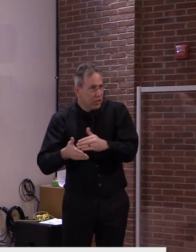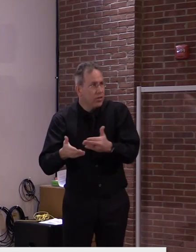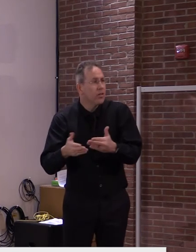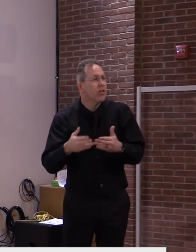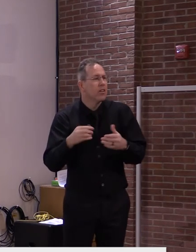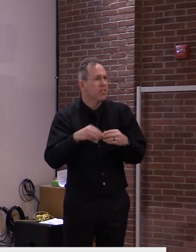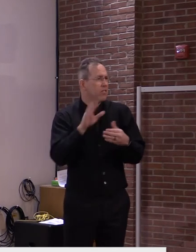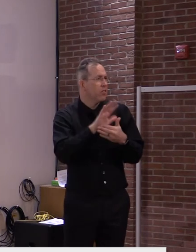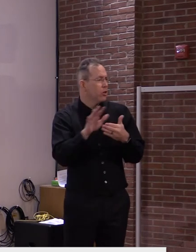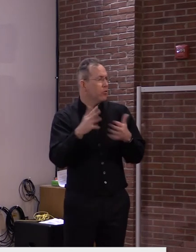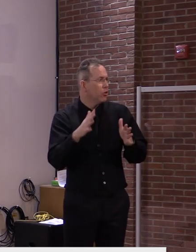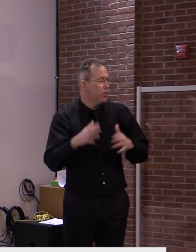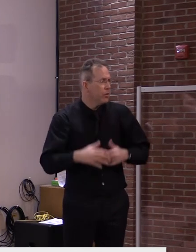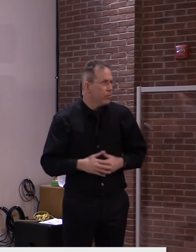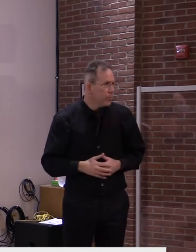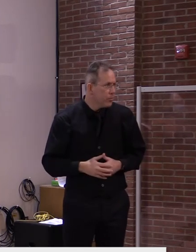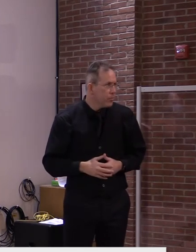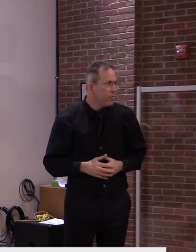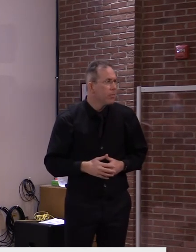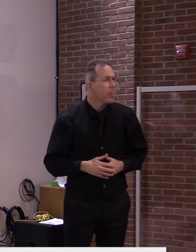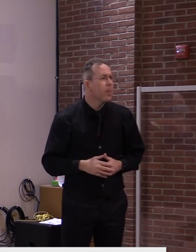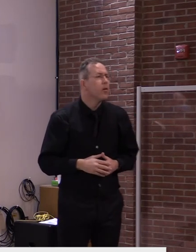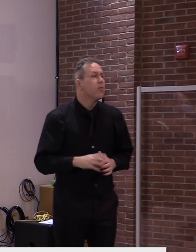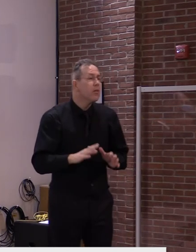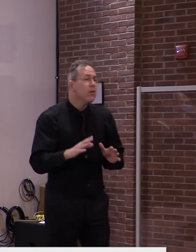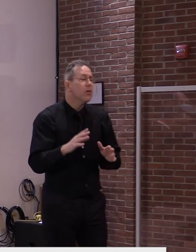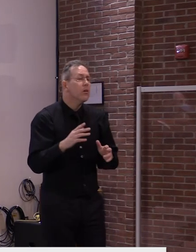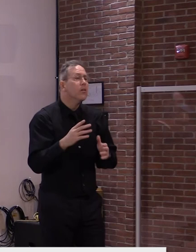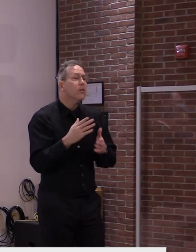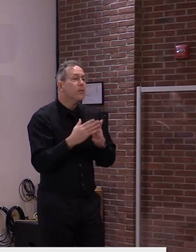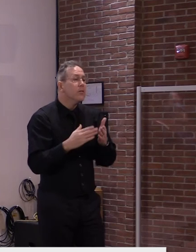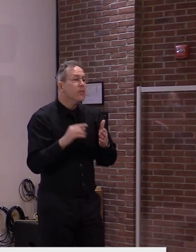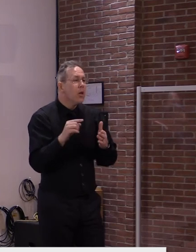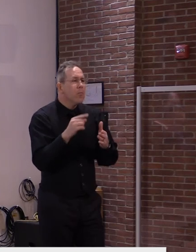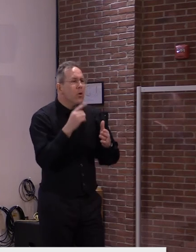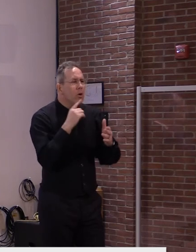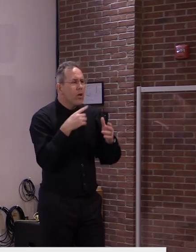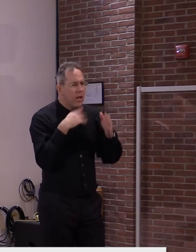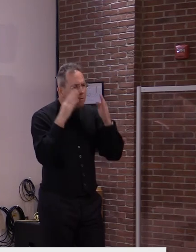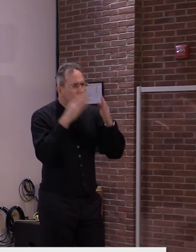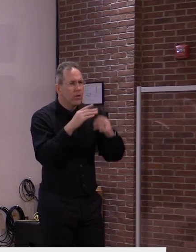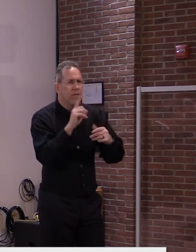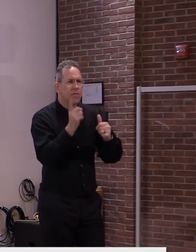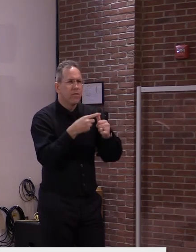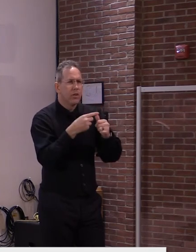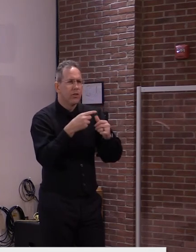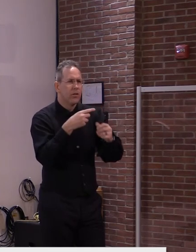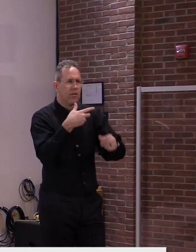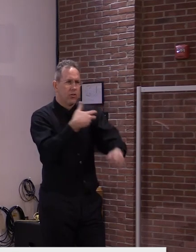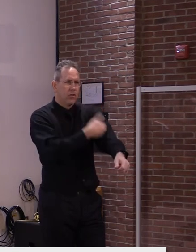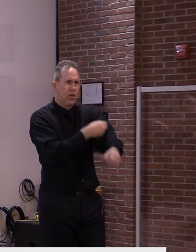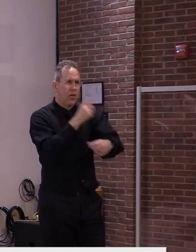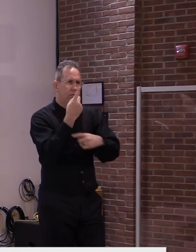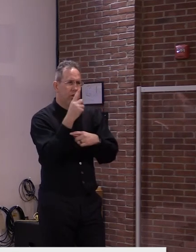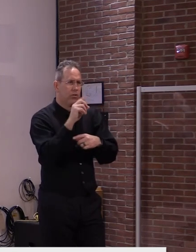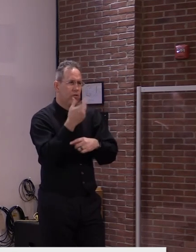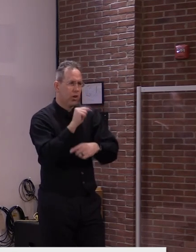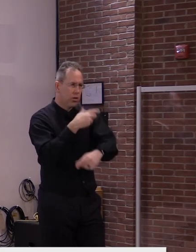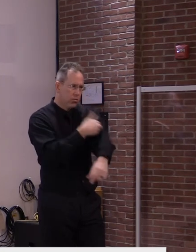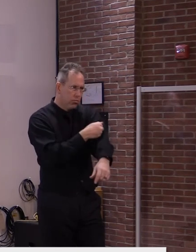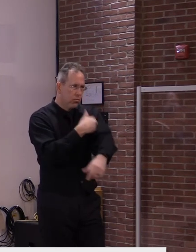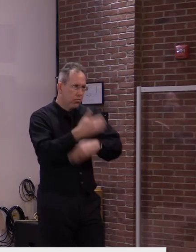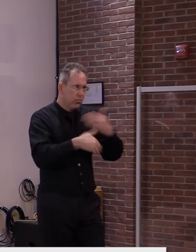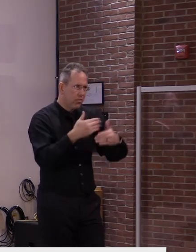period. But we look at first dose because it's the way that we estimate how many new people we